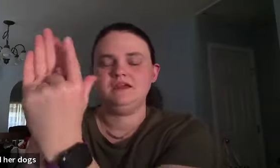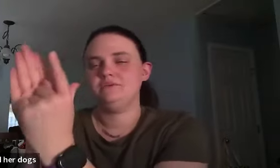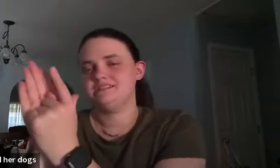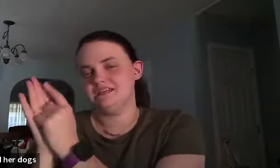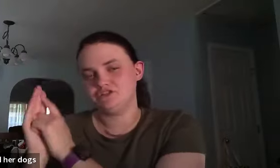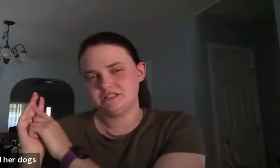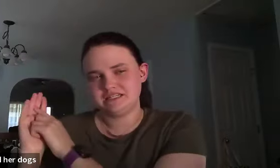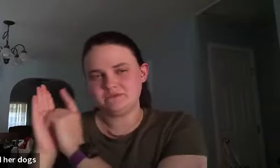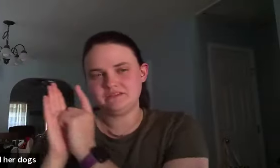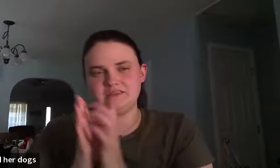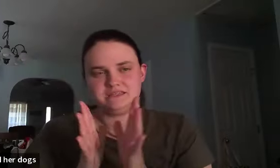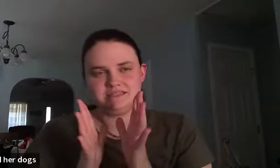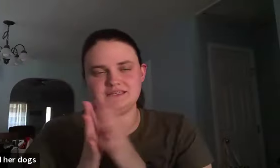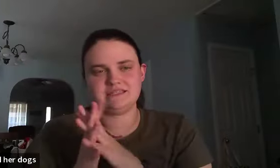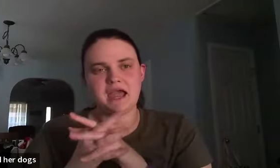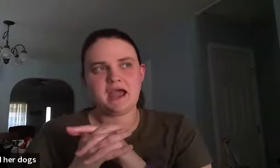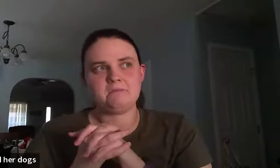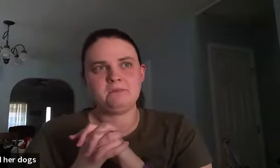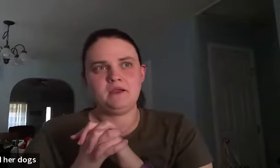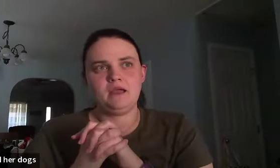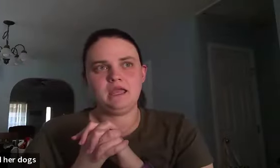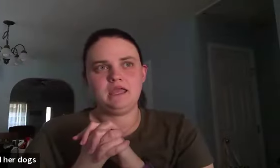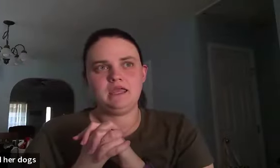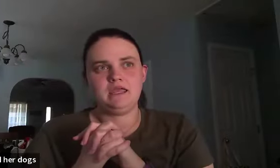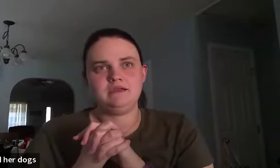Now, what's interesting with this is that I'm